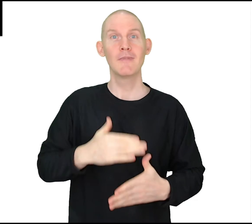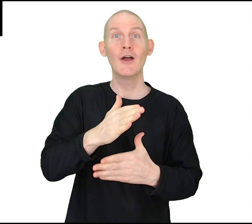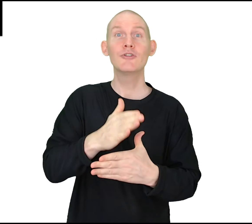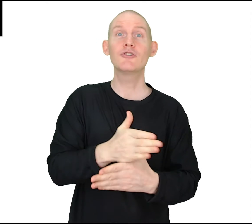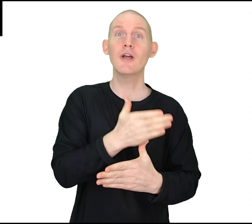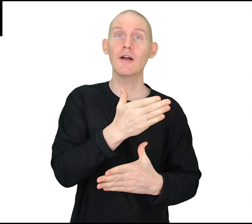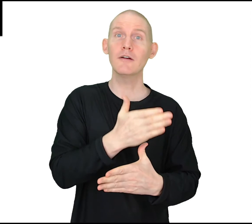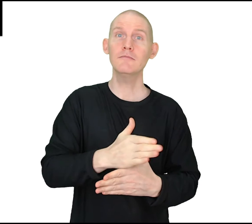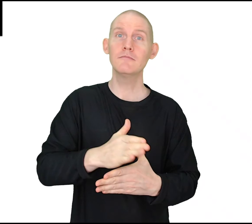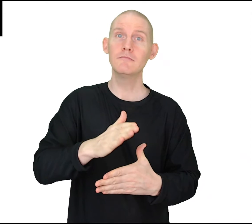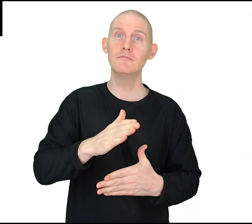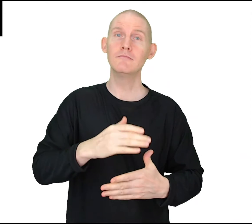Share.